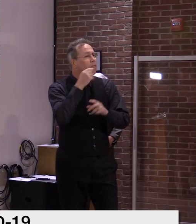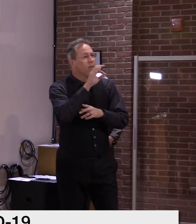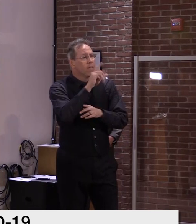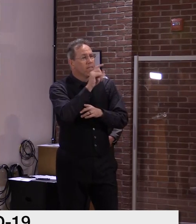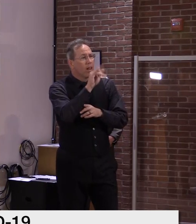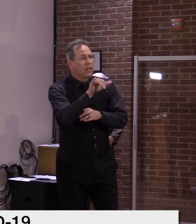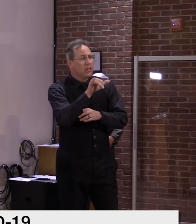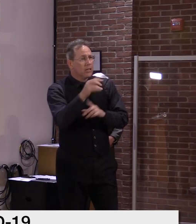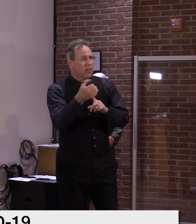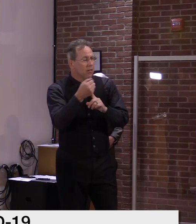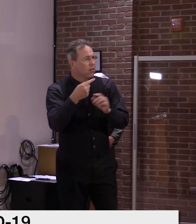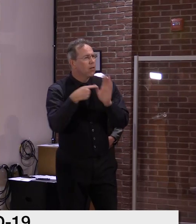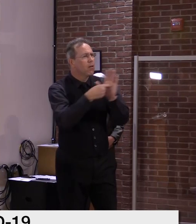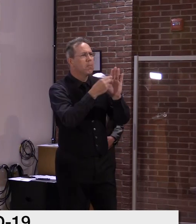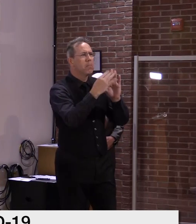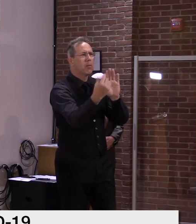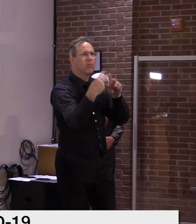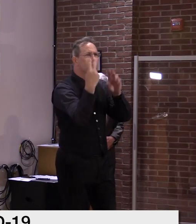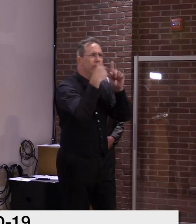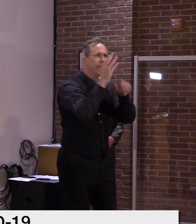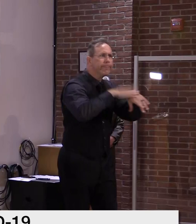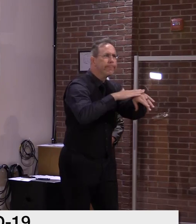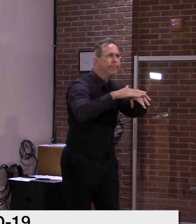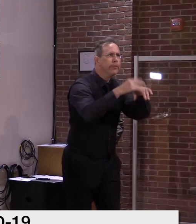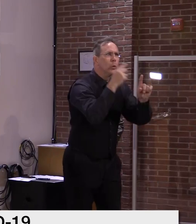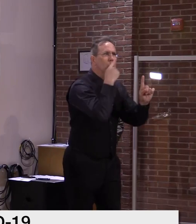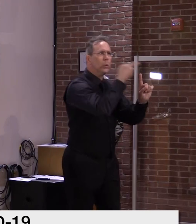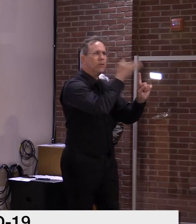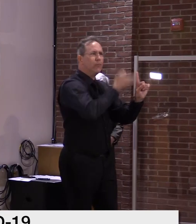charges, sexual assault, failures to